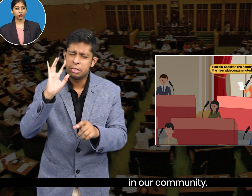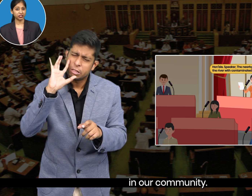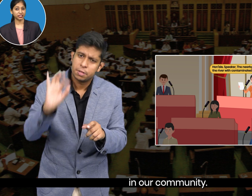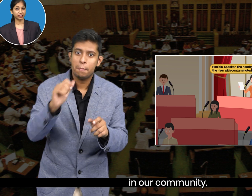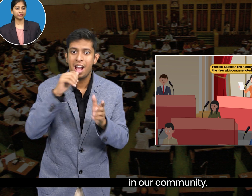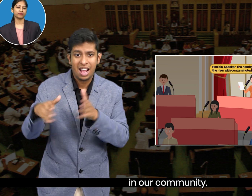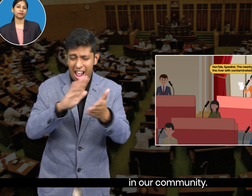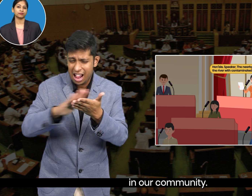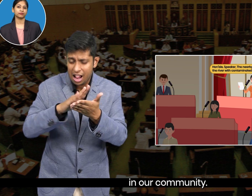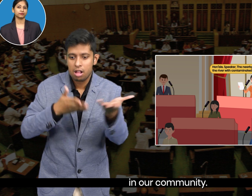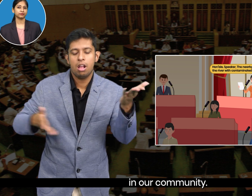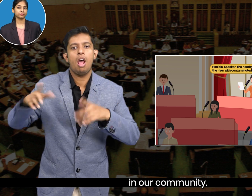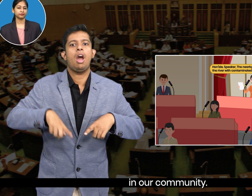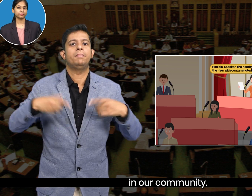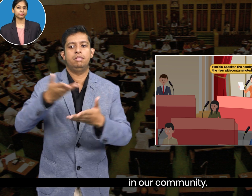our community.